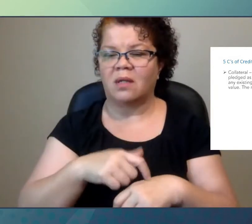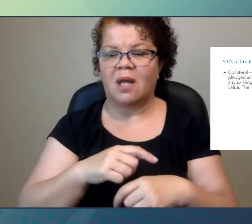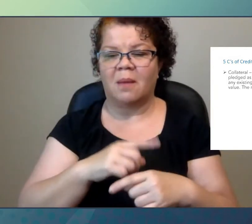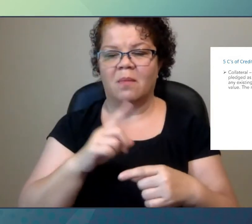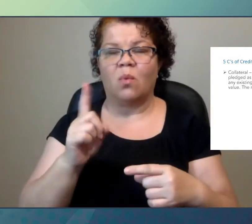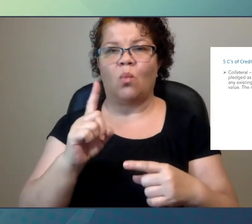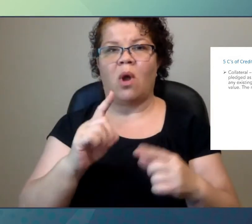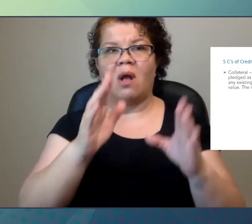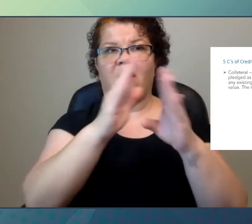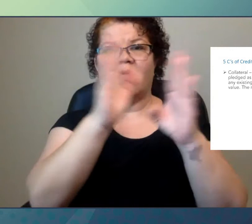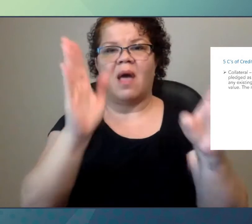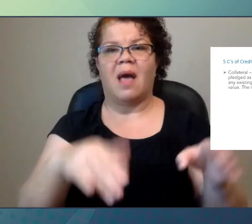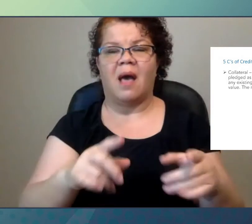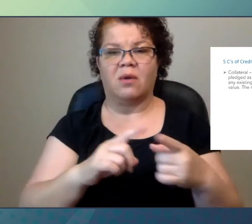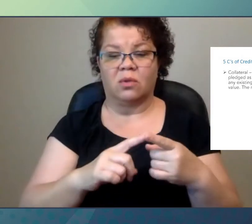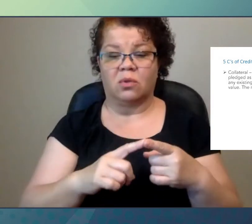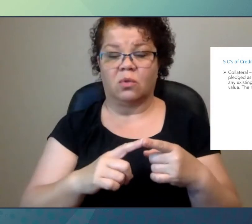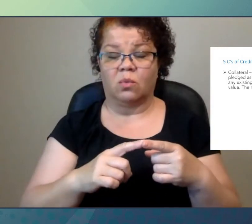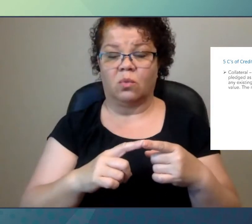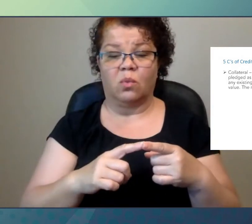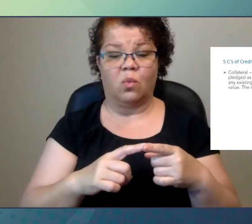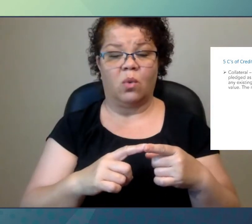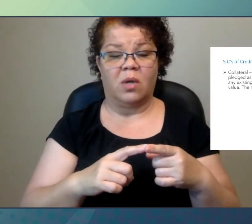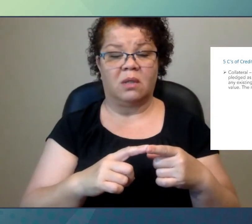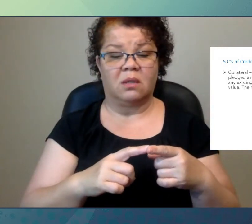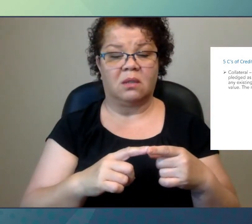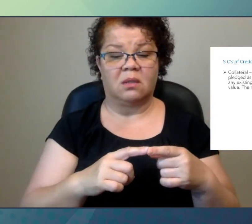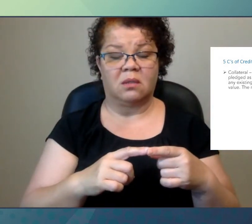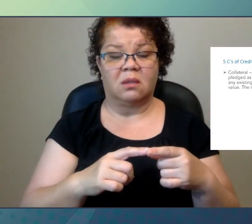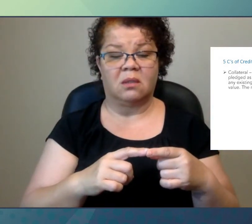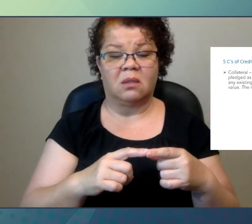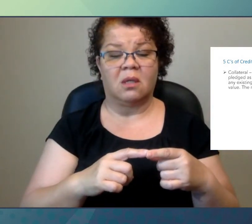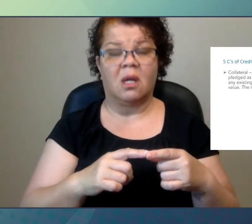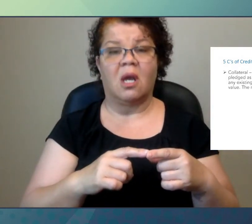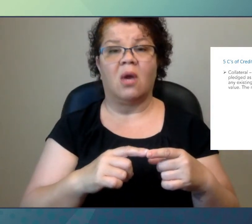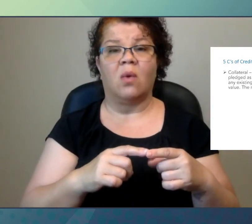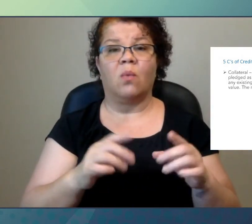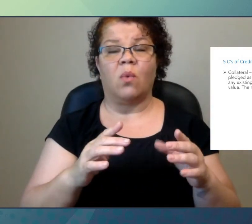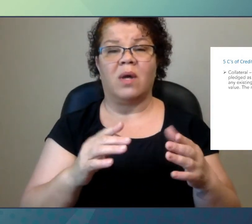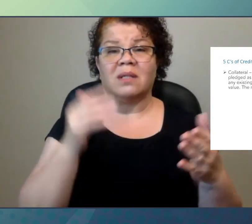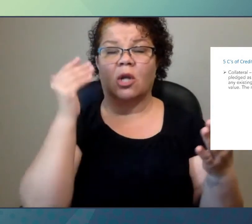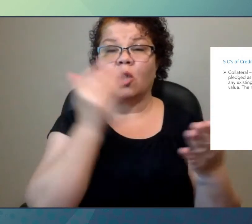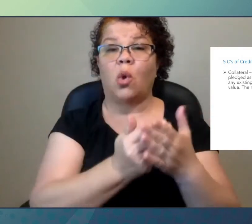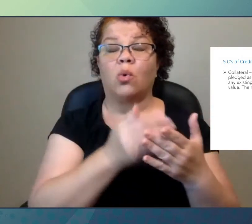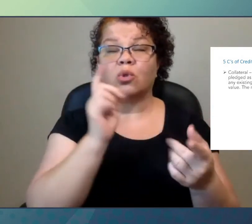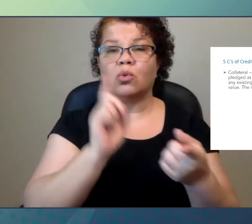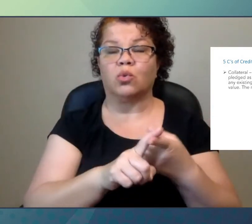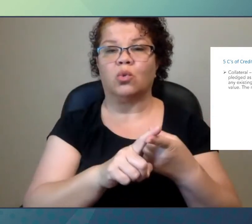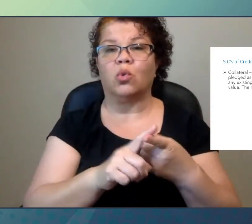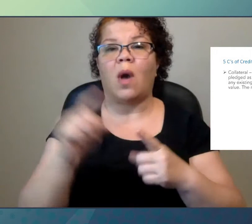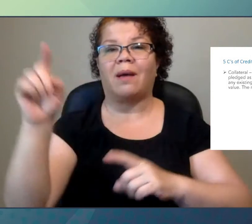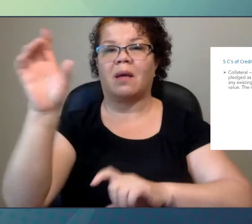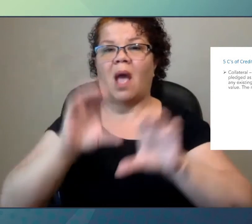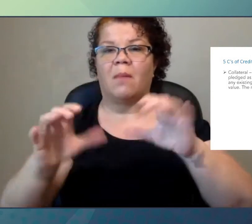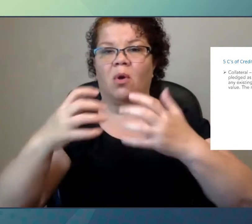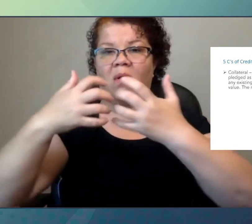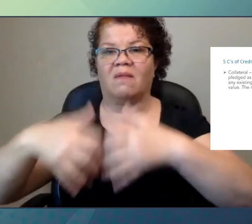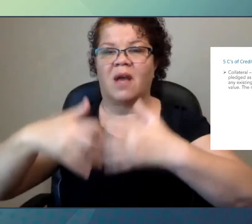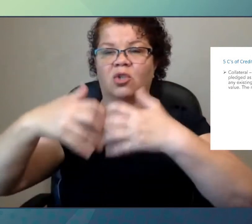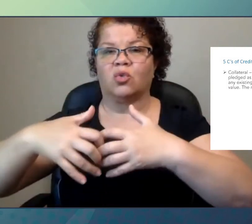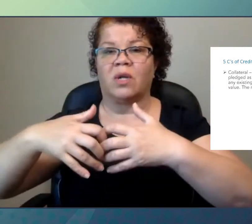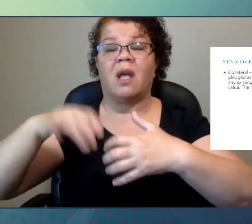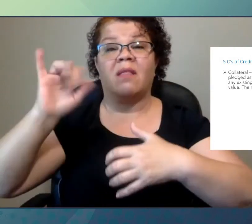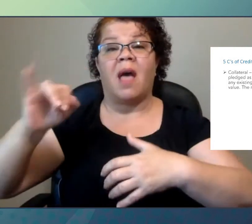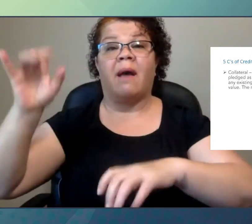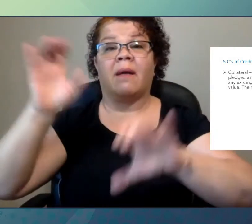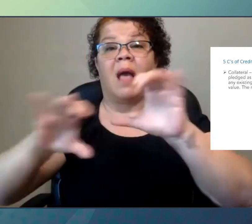was downstream from a chemical plant, and unfortunately the chemical plant was leaking